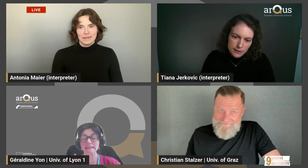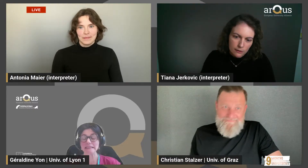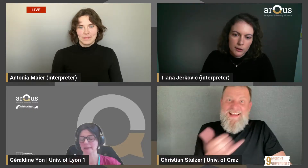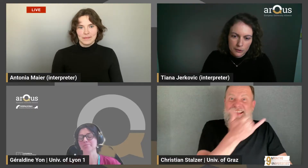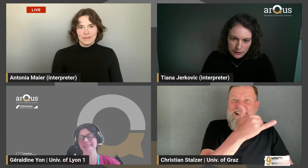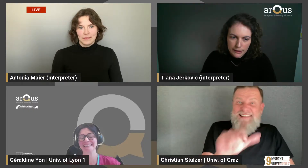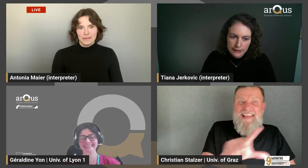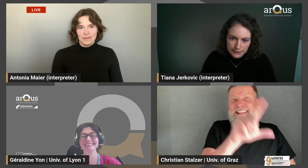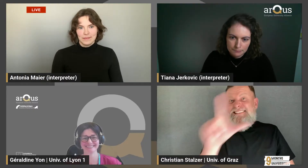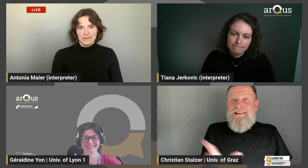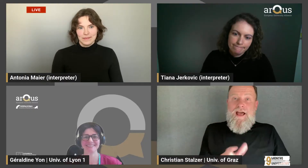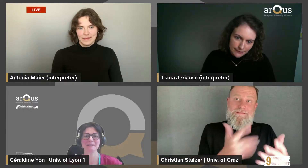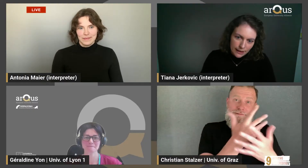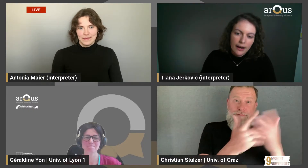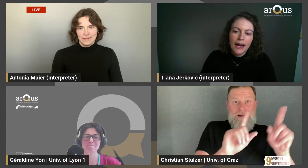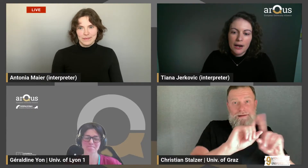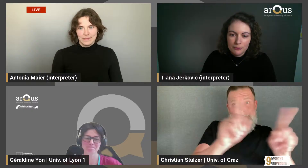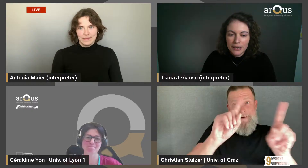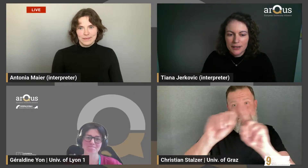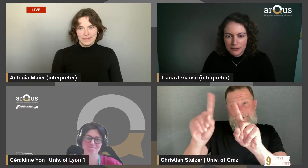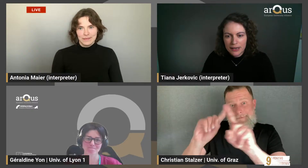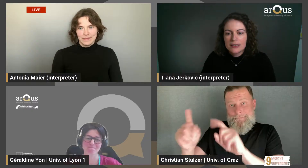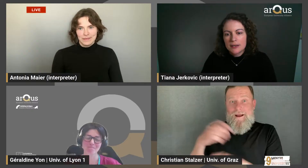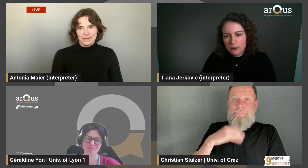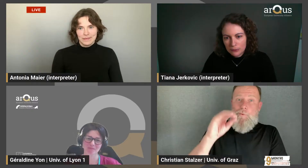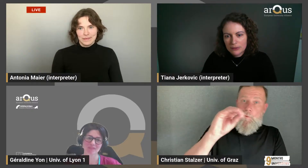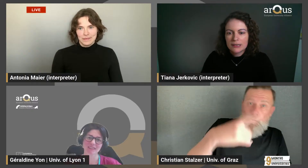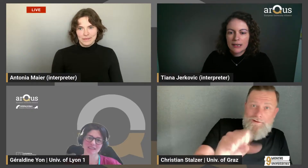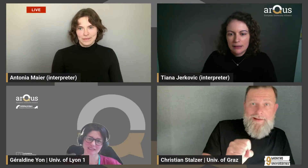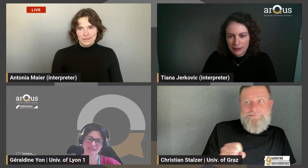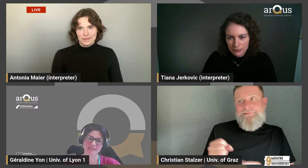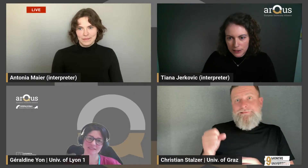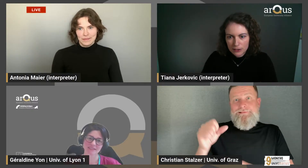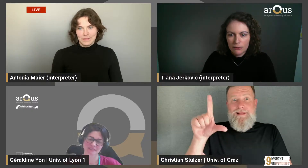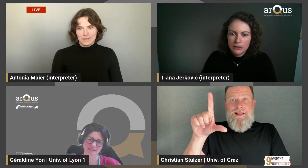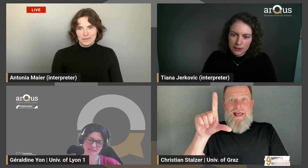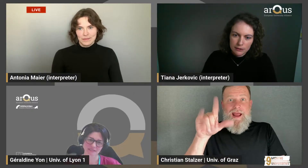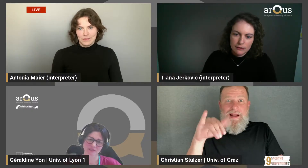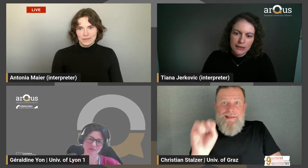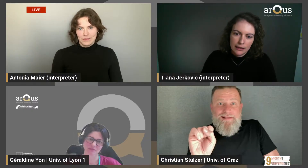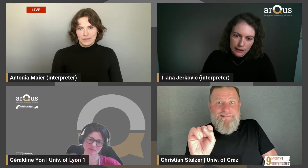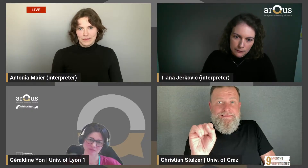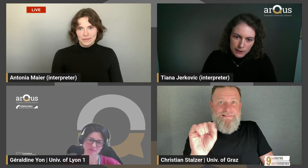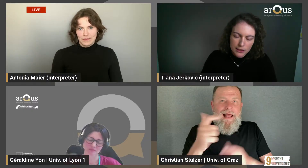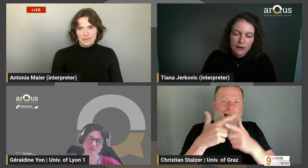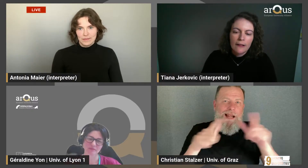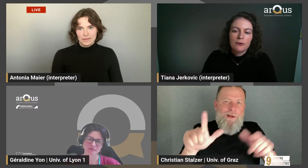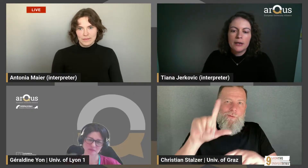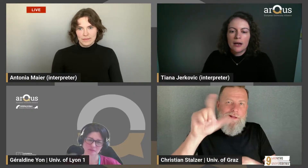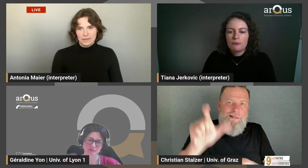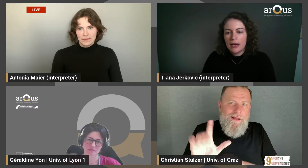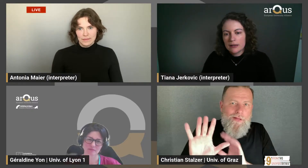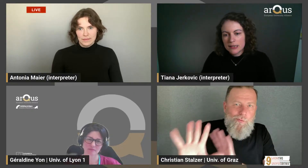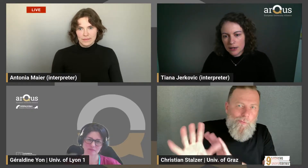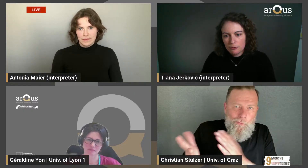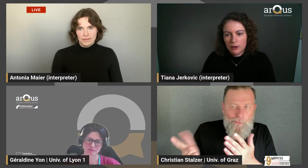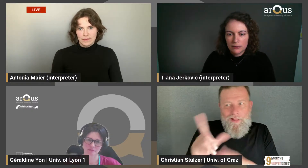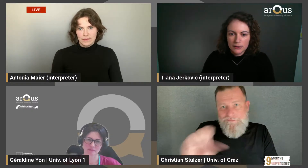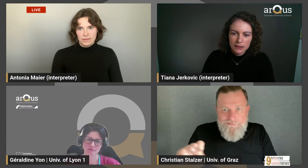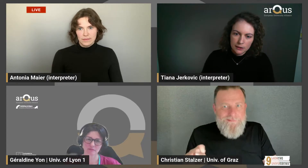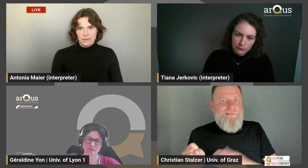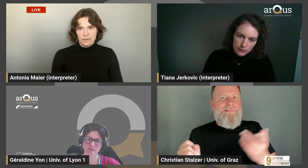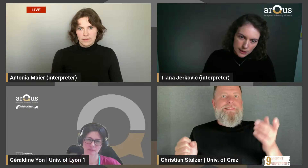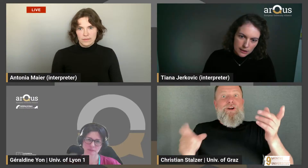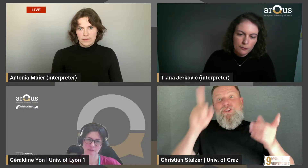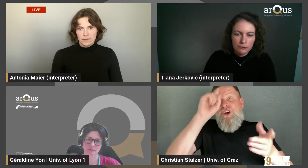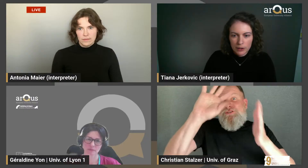which is also not the case. Every country has their own sign language, own national sign language. We have LSF, Langue de